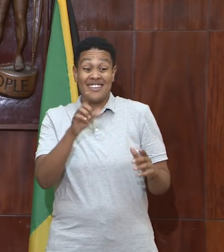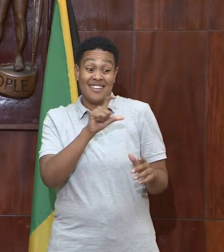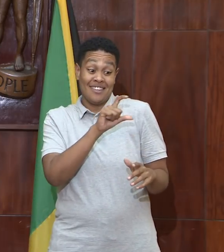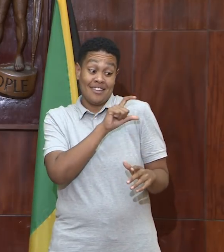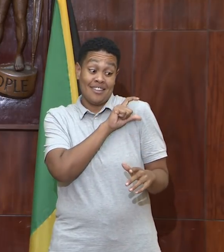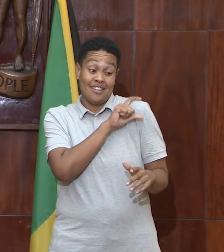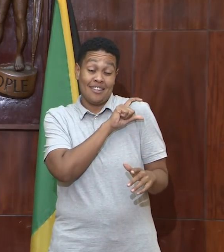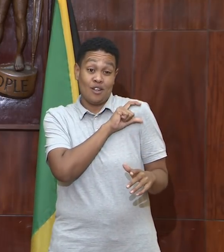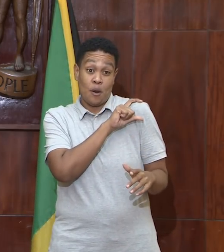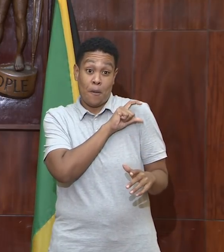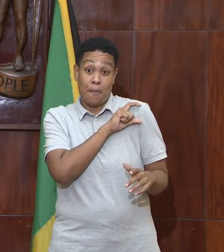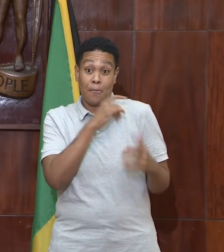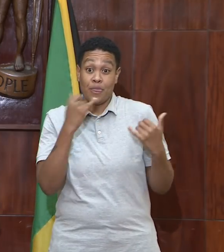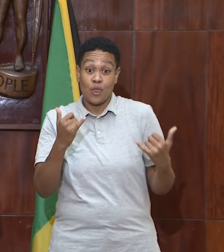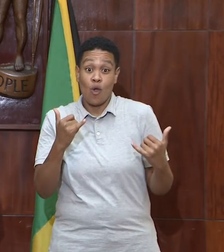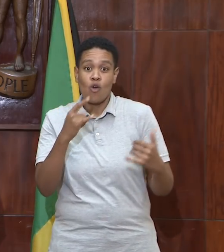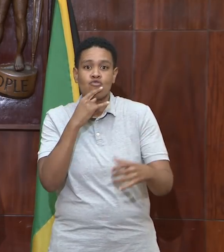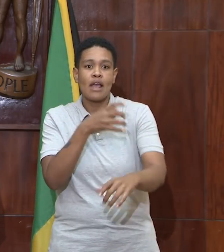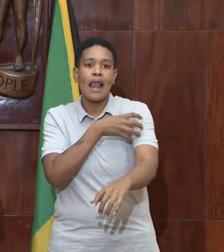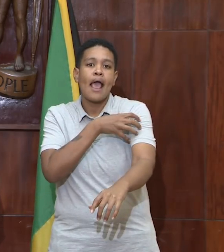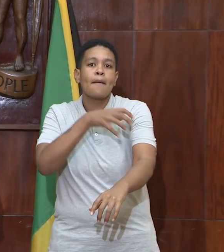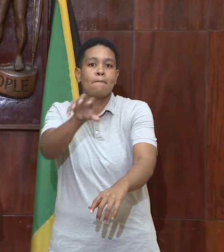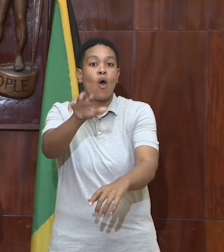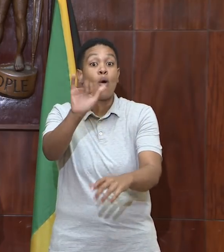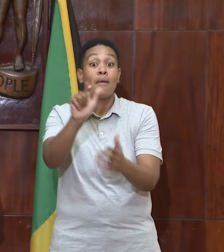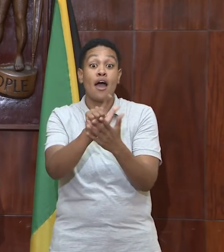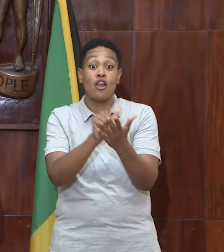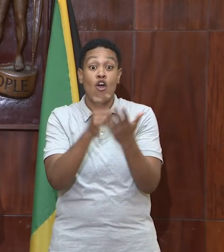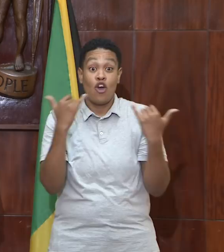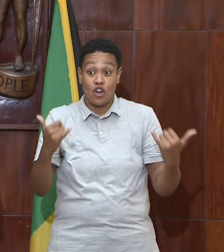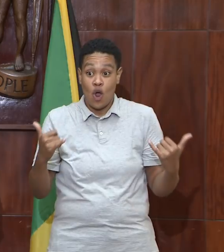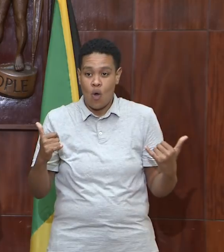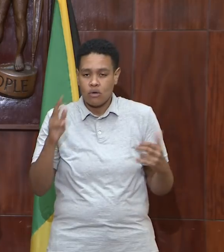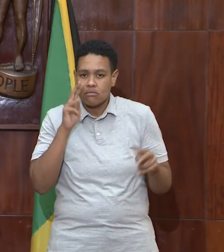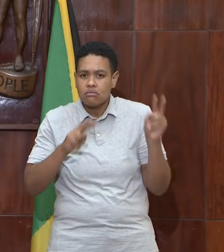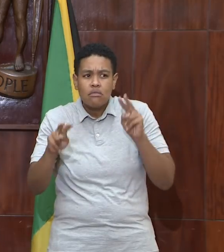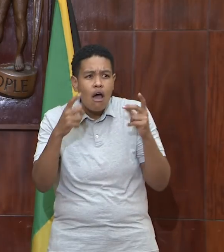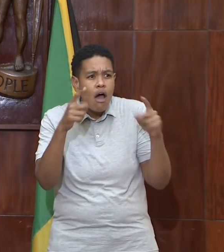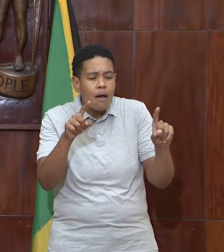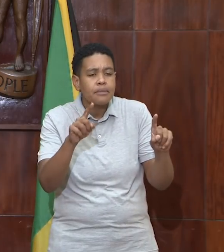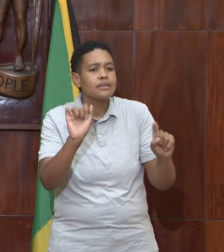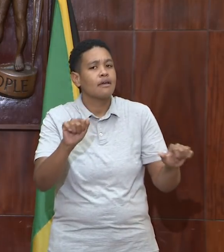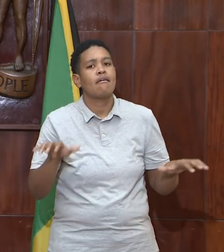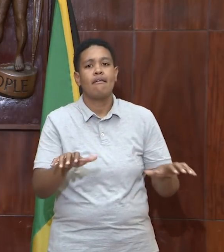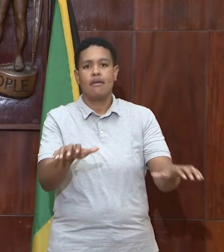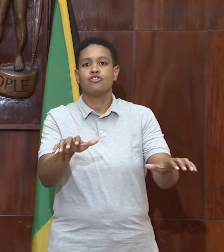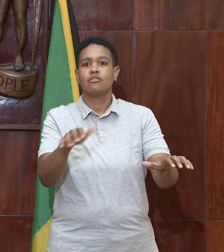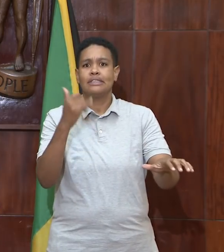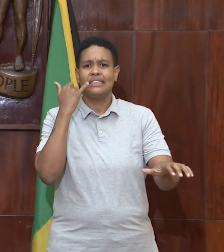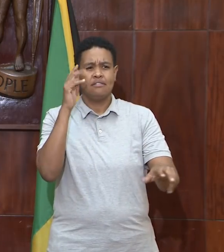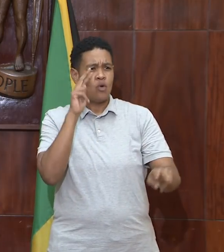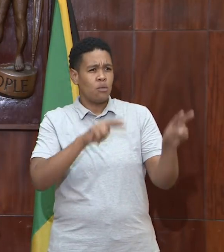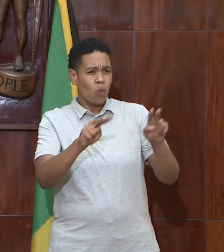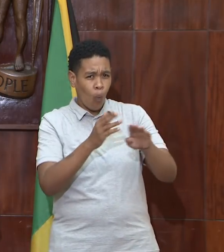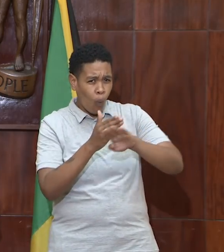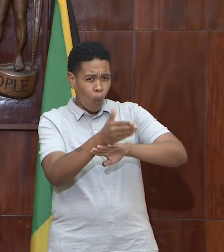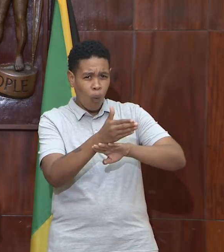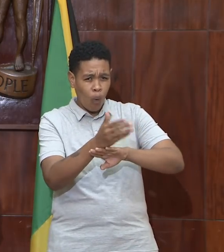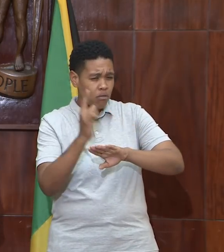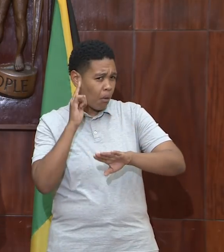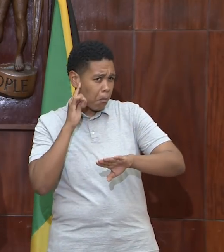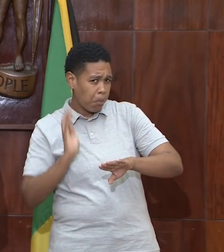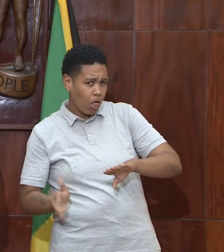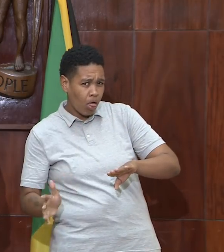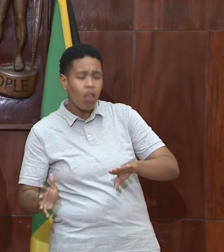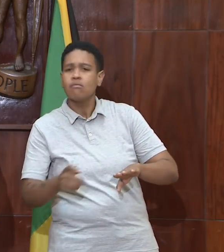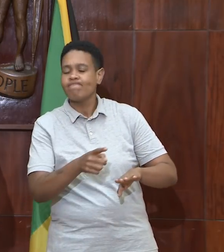of Police is now empowered by law to take action if it is observed that there